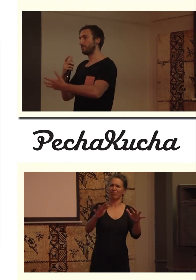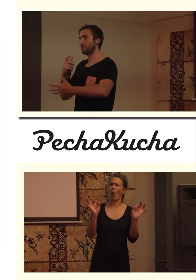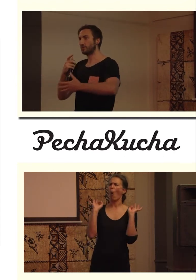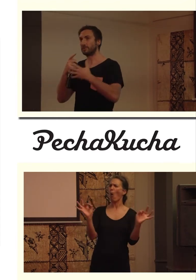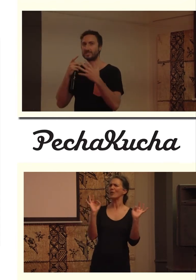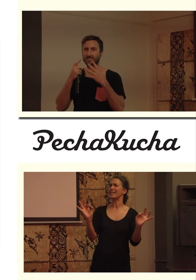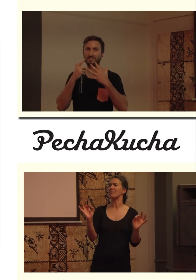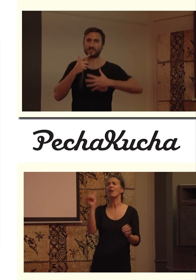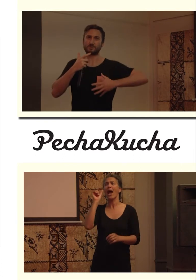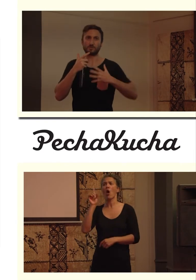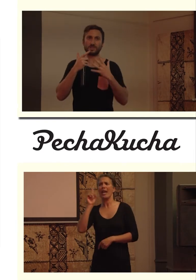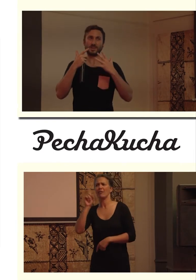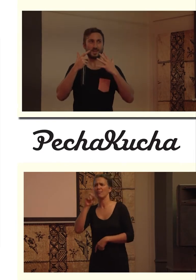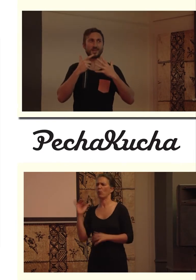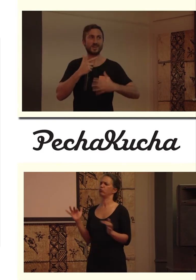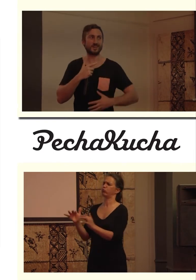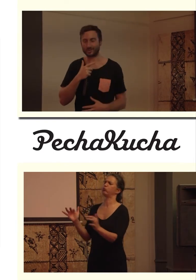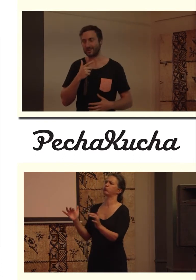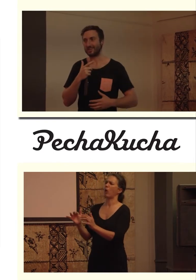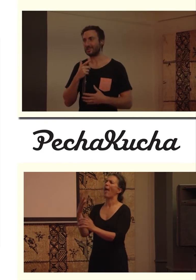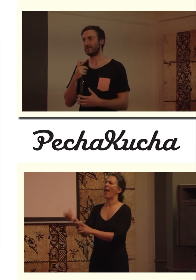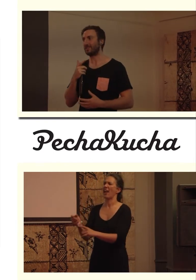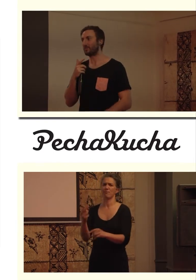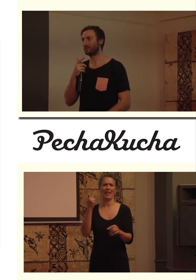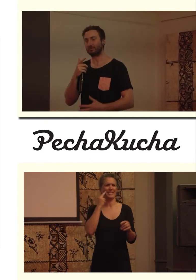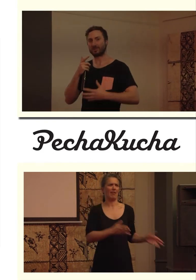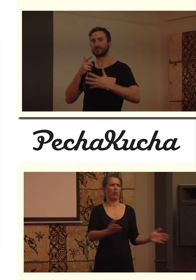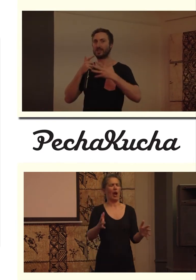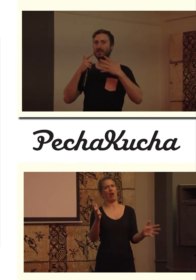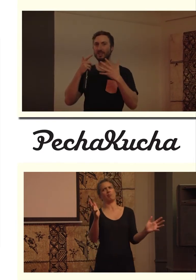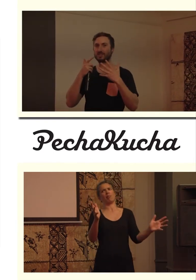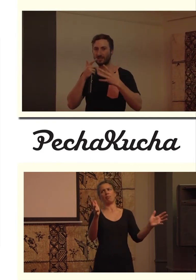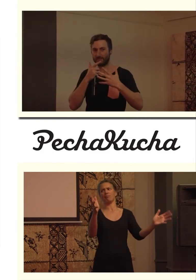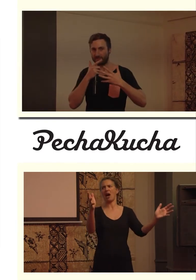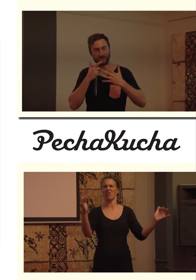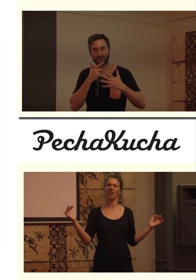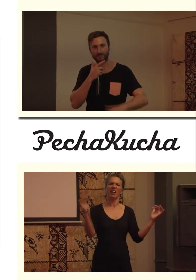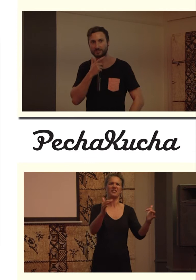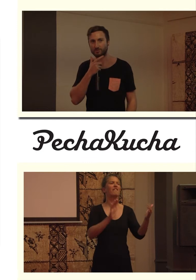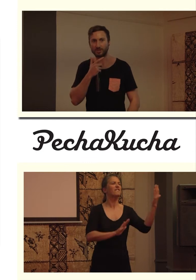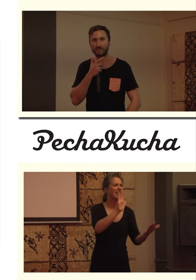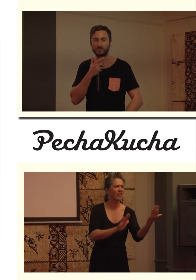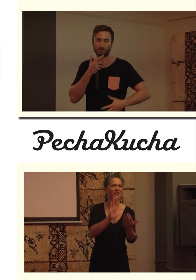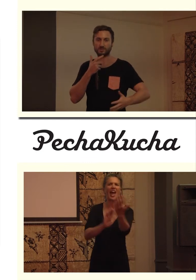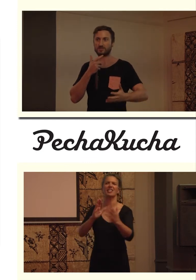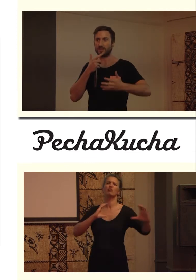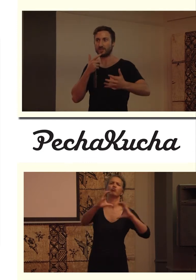I know hearing people do it, but it just doesn't seem to be as great as when deaf people do it, because they just love that face-to-face communication, because at the end of the